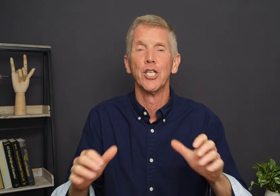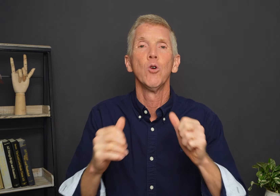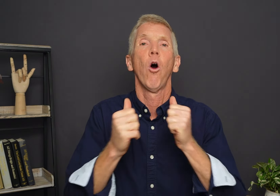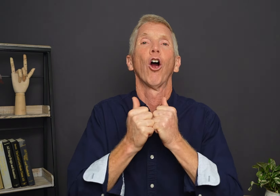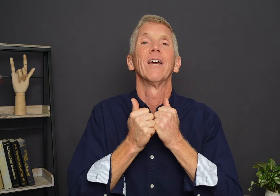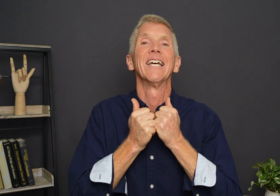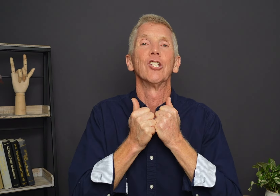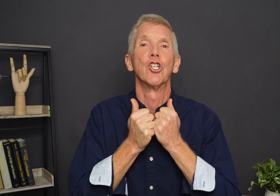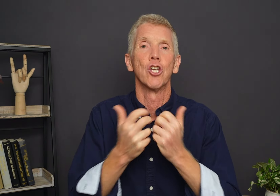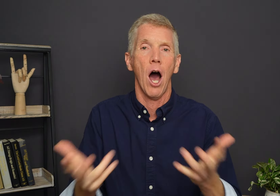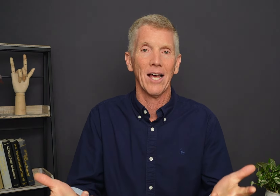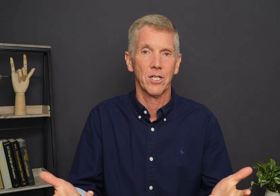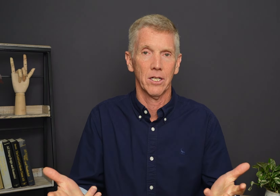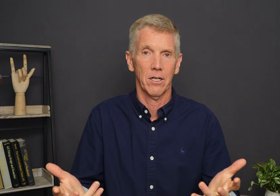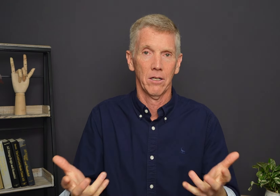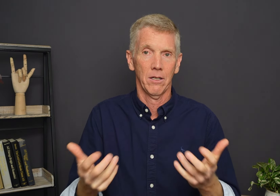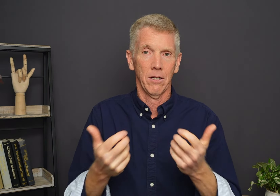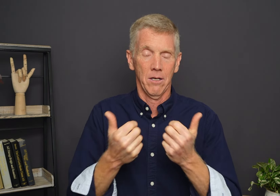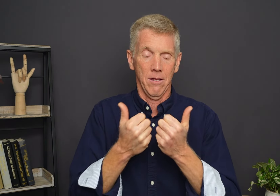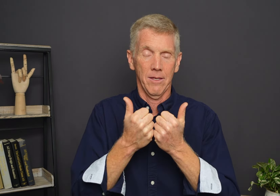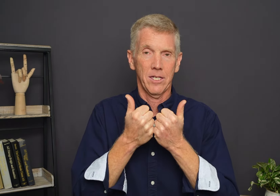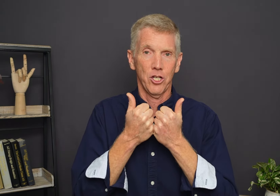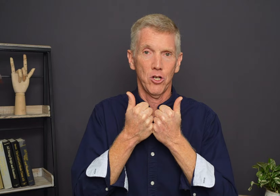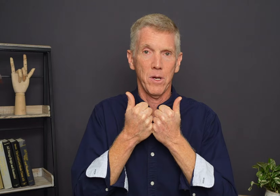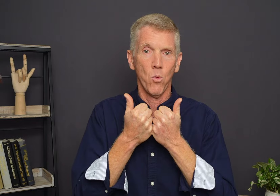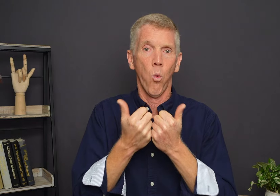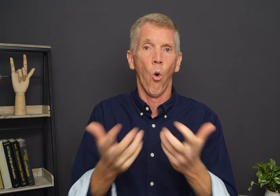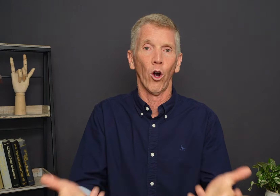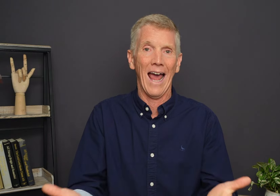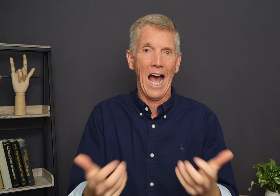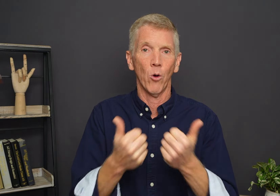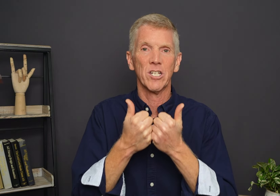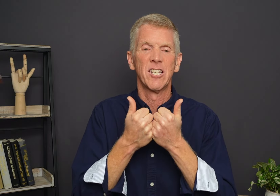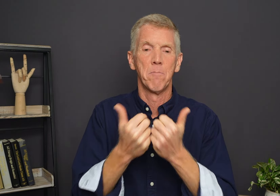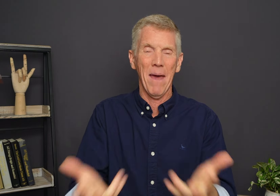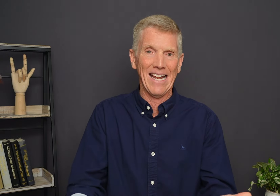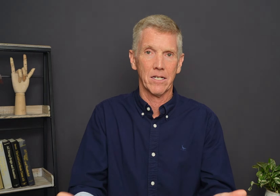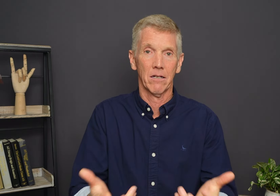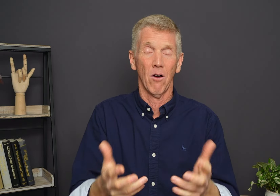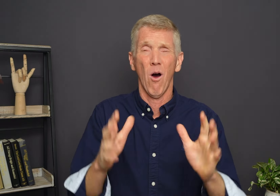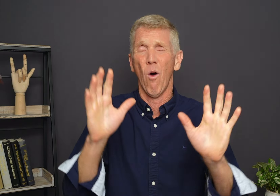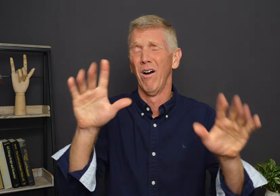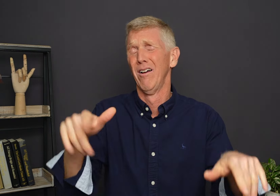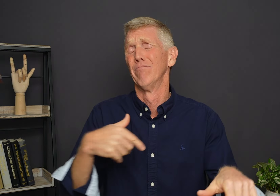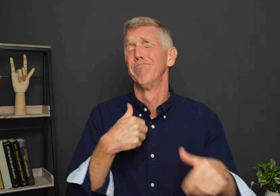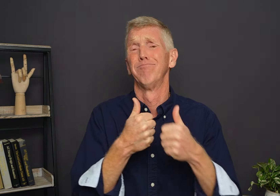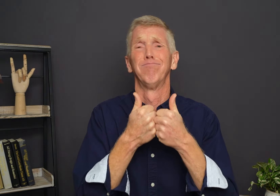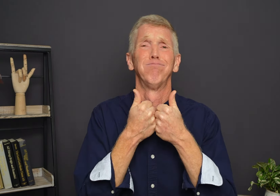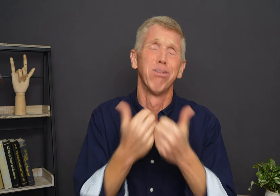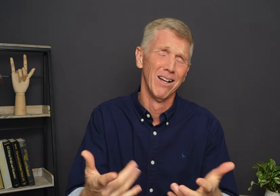You are exhausted. This is to be worn out, spent. Oh.